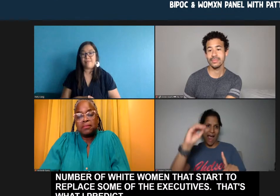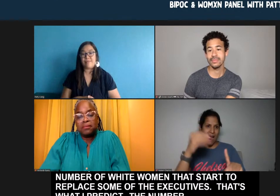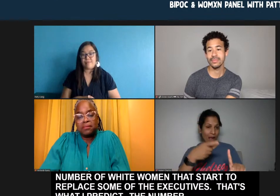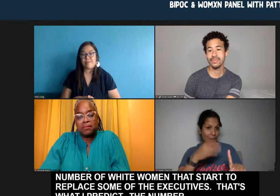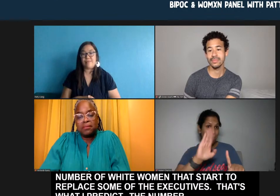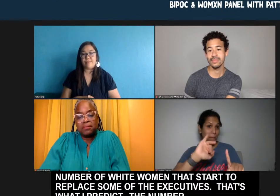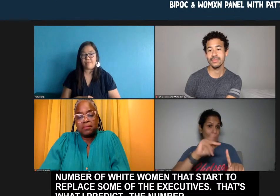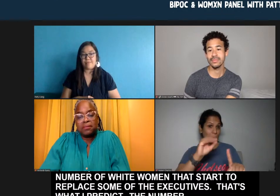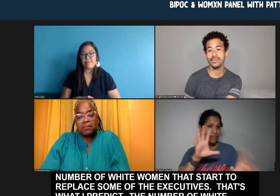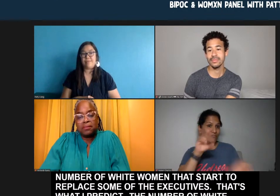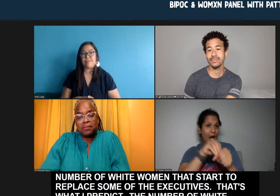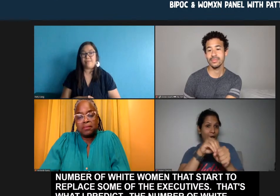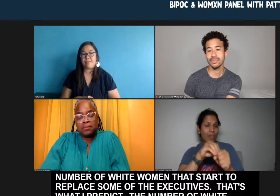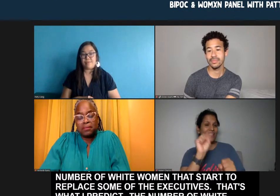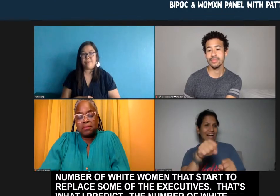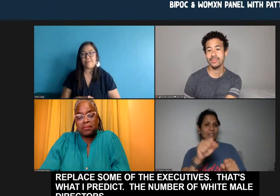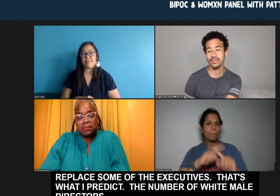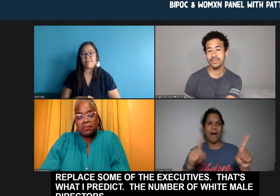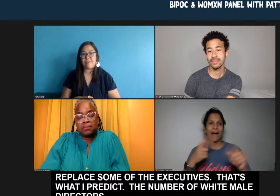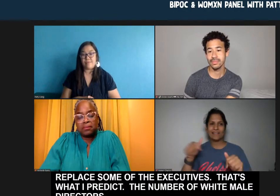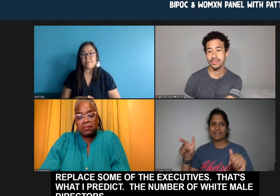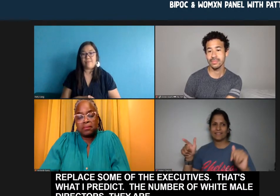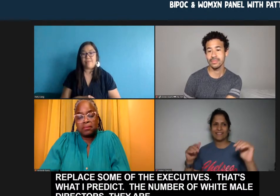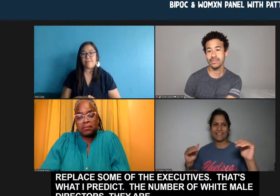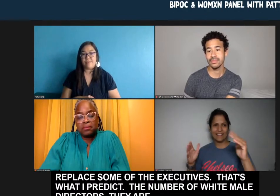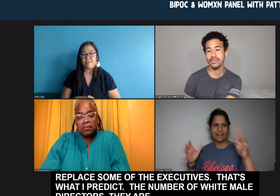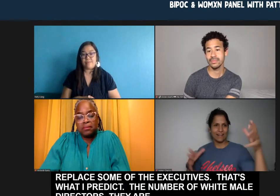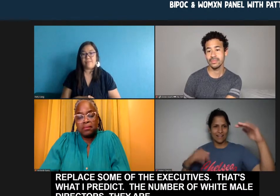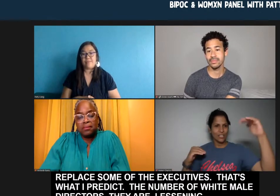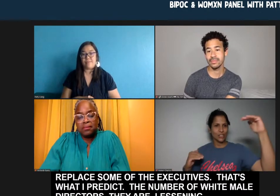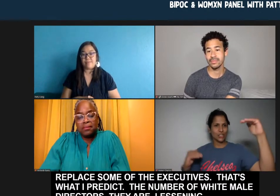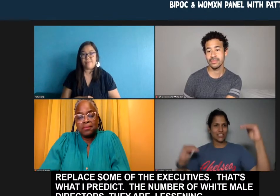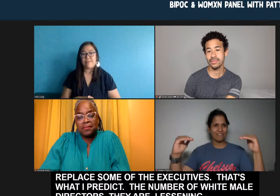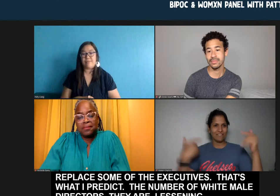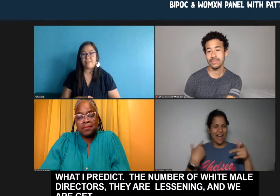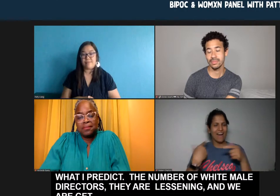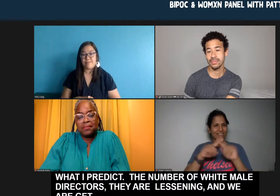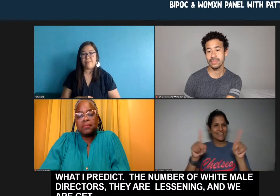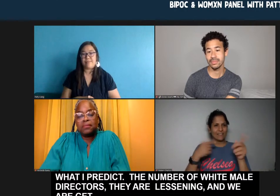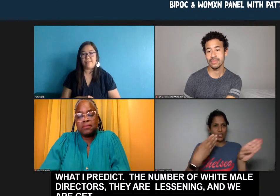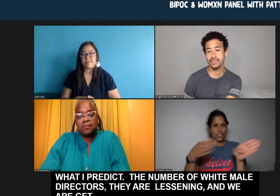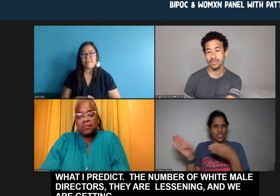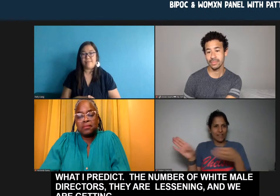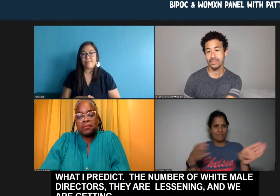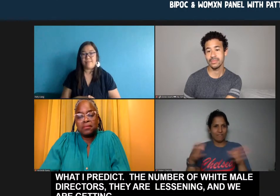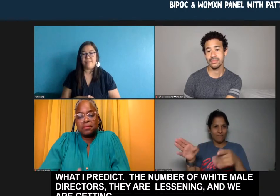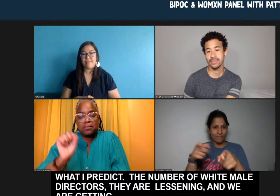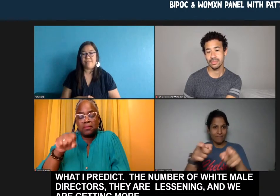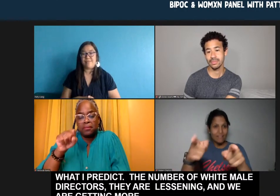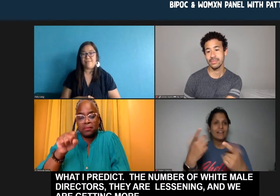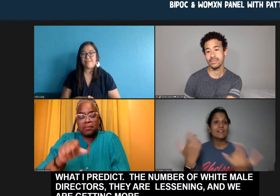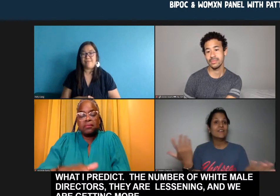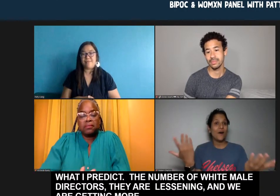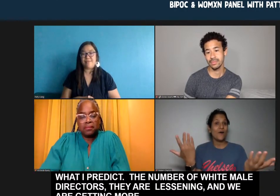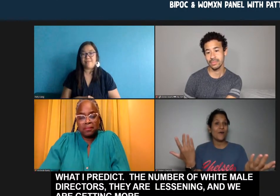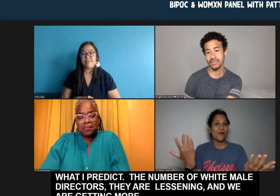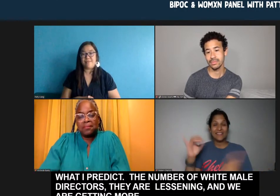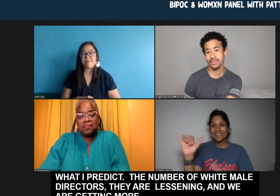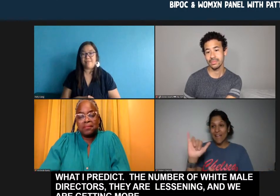actually lessening, and we're getting more BIPOC individuals. And so the shift is happening, and